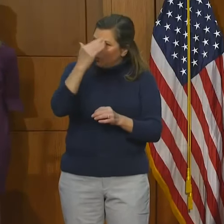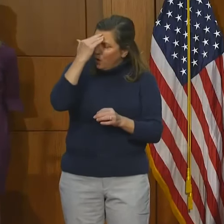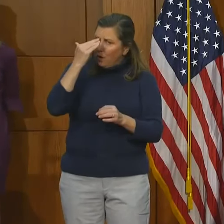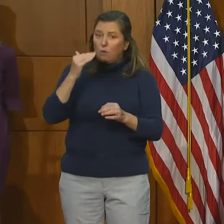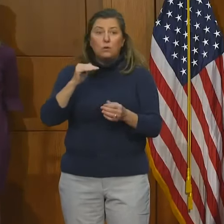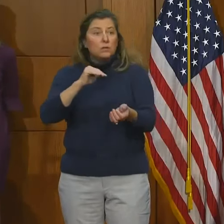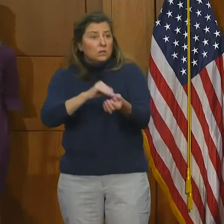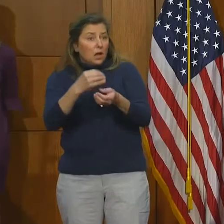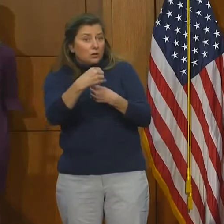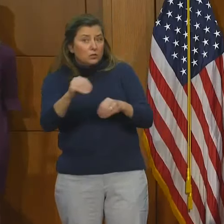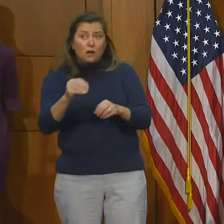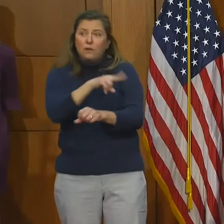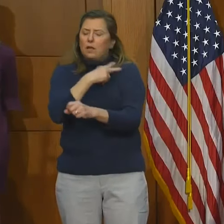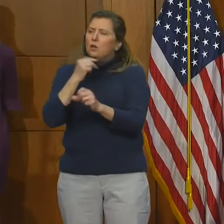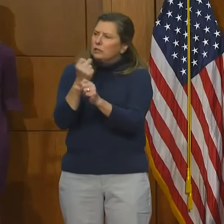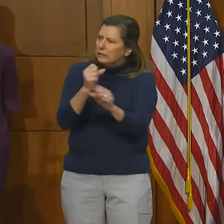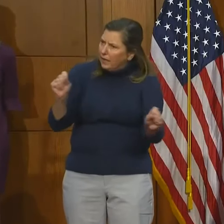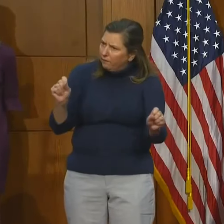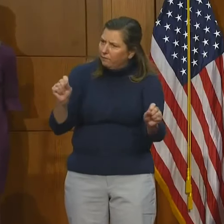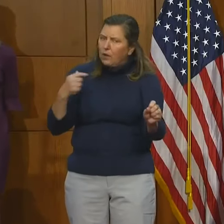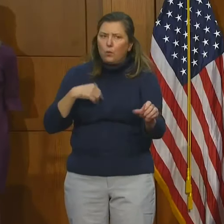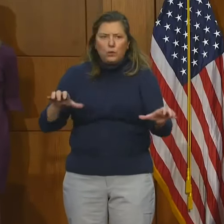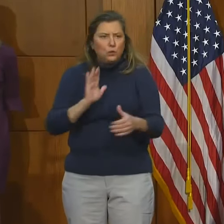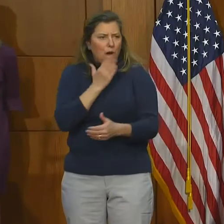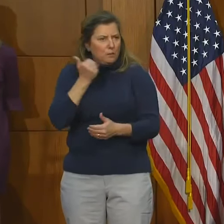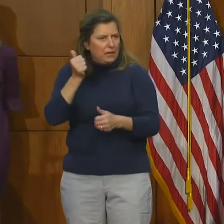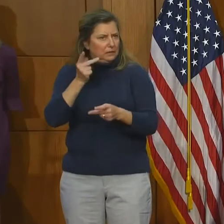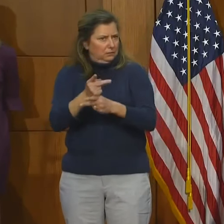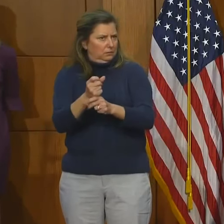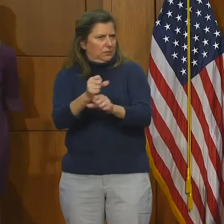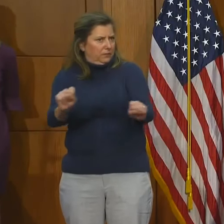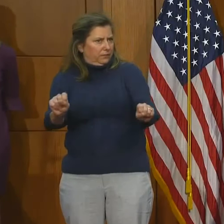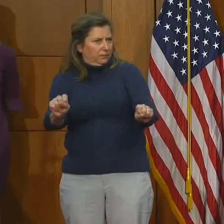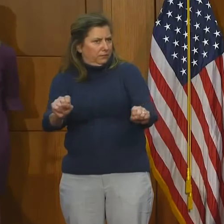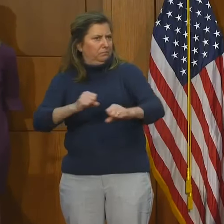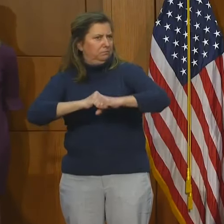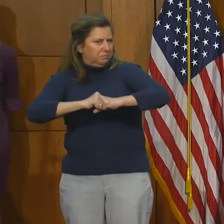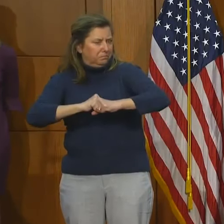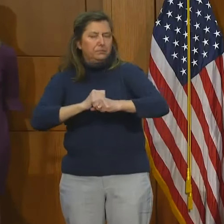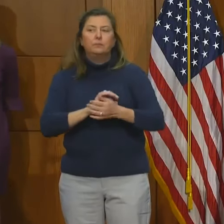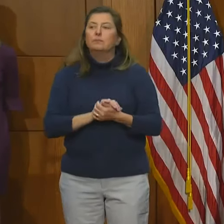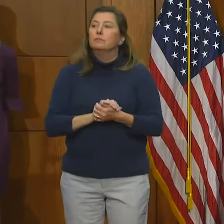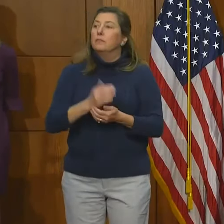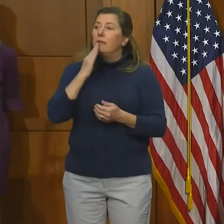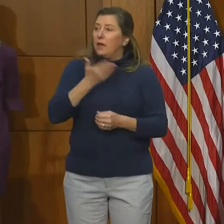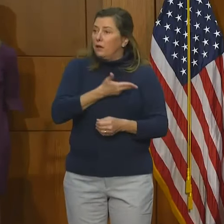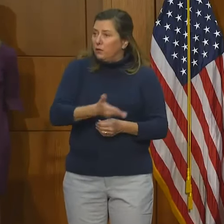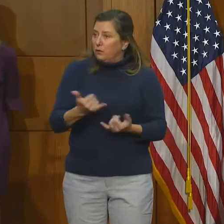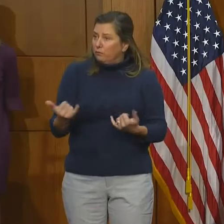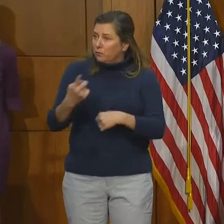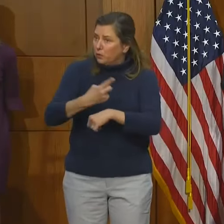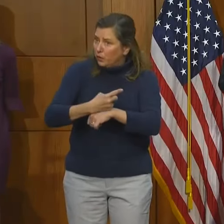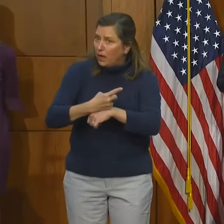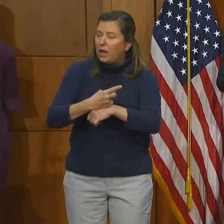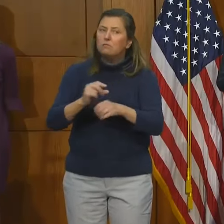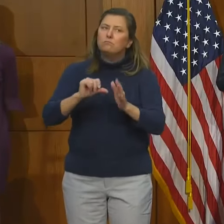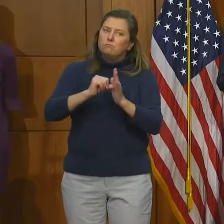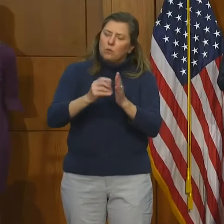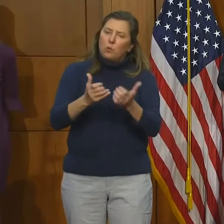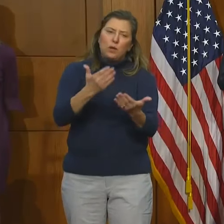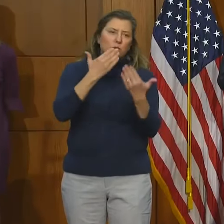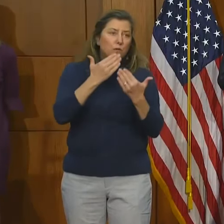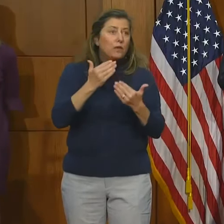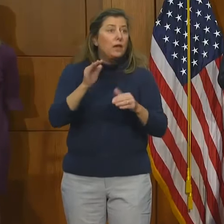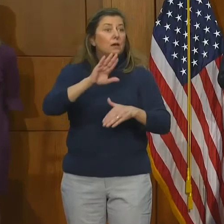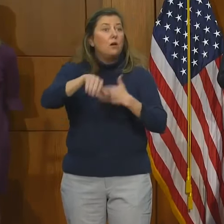office and hospitals are safe, and we are working to protect you. I again want to thank Governor Northam for having me here today. Moreover, I want to thank all